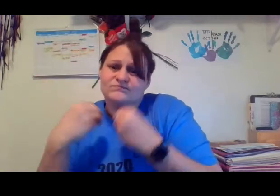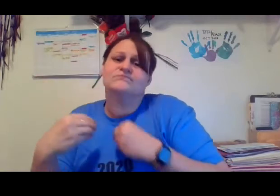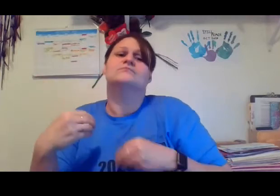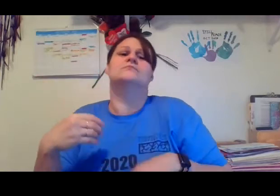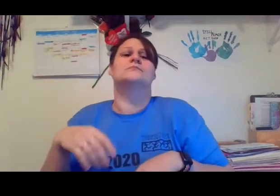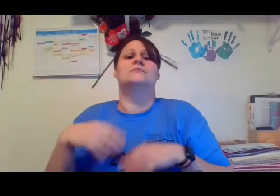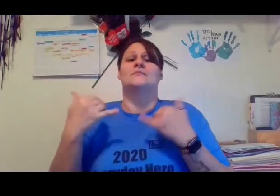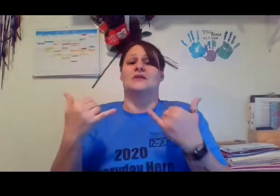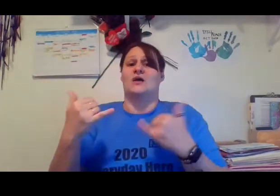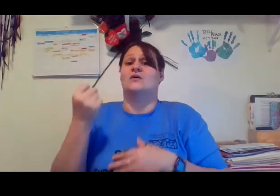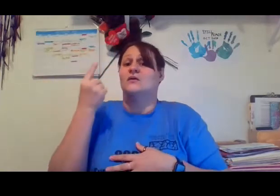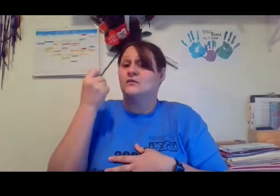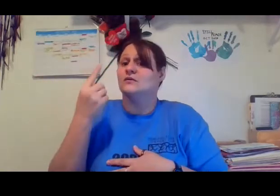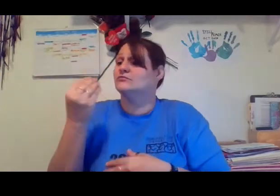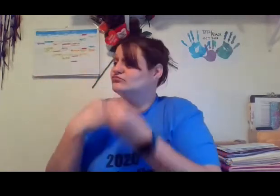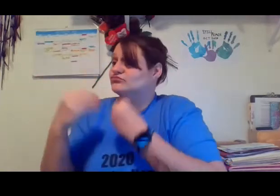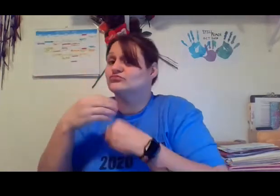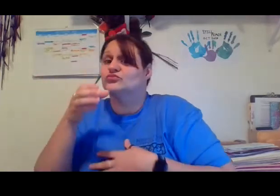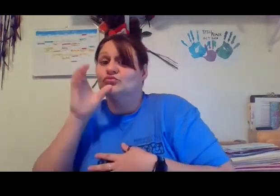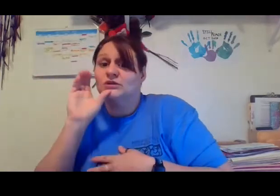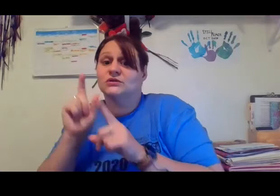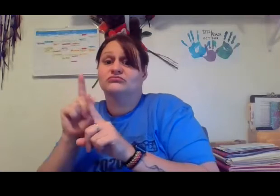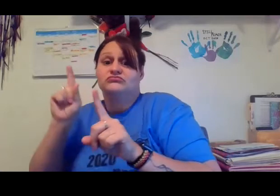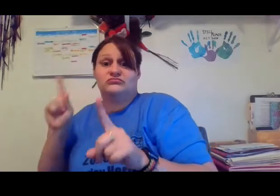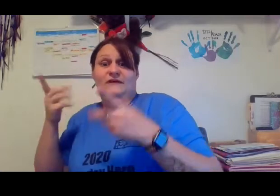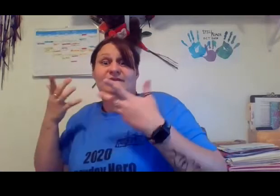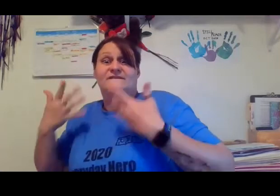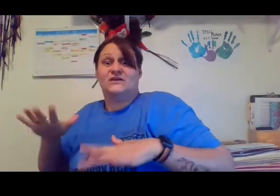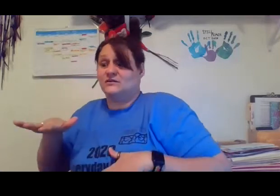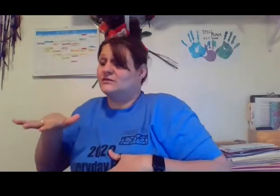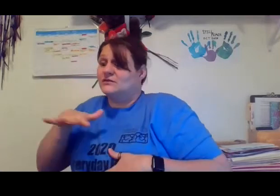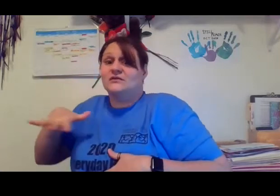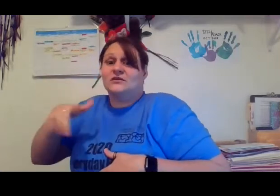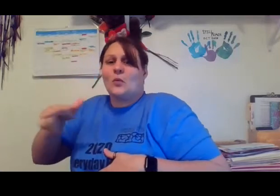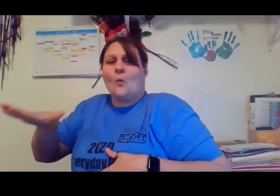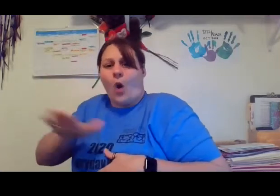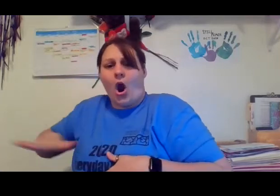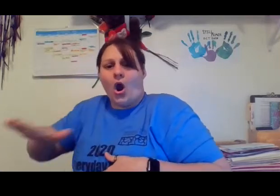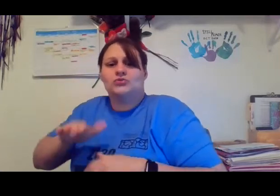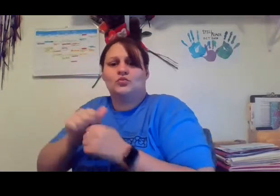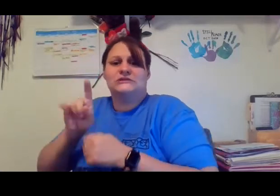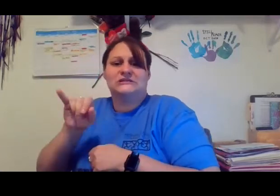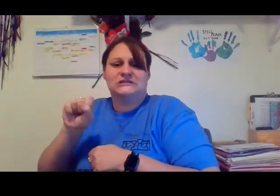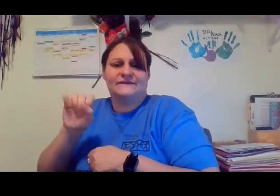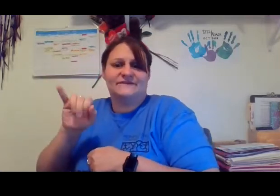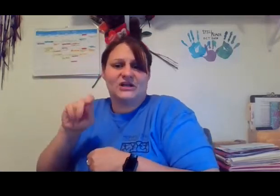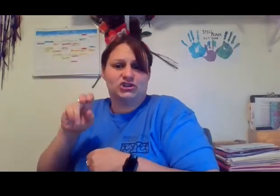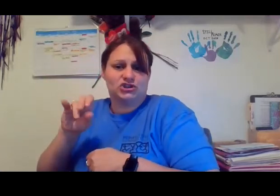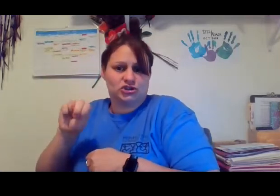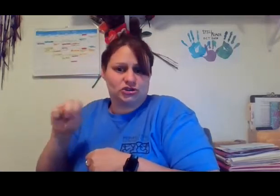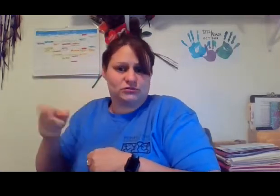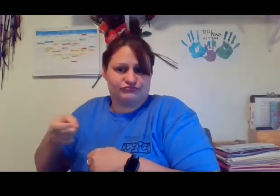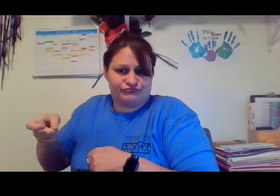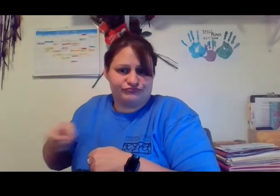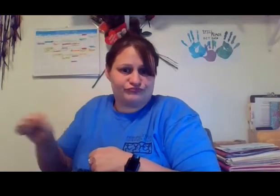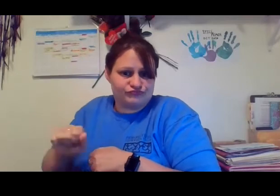And please schedule your meal times when there's no one else having a meal time at the same time. If you feel the need to take a break, go ahead and take